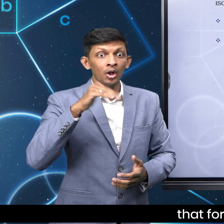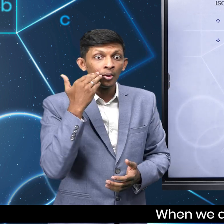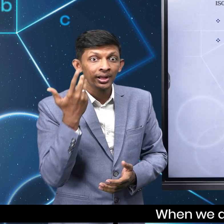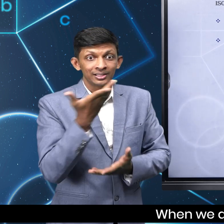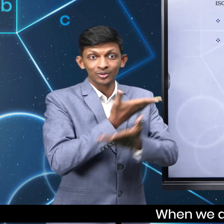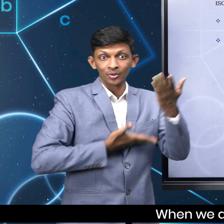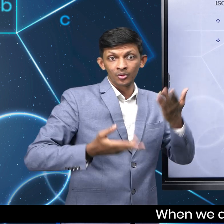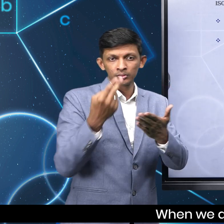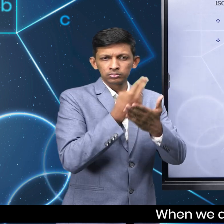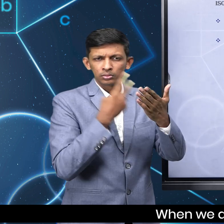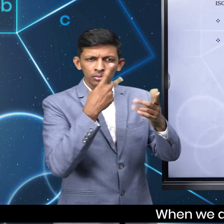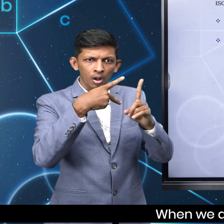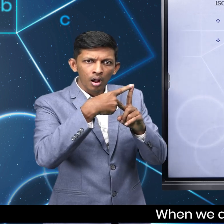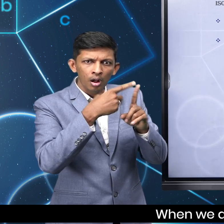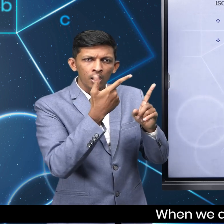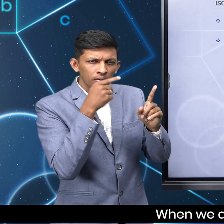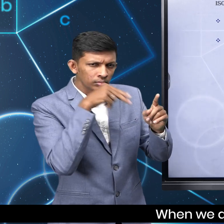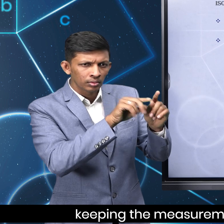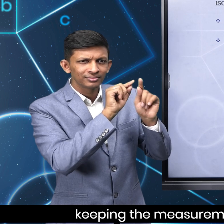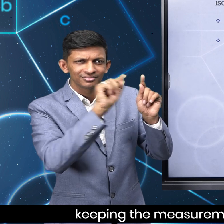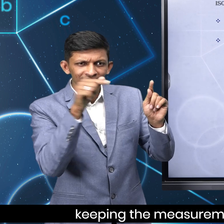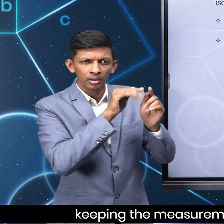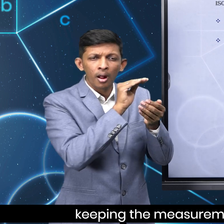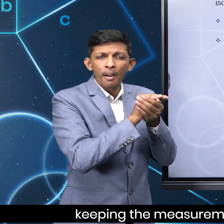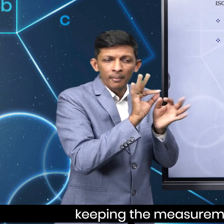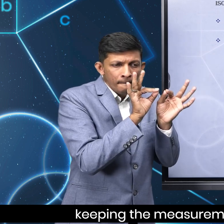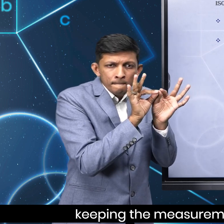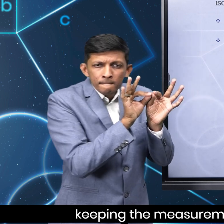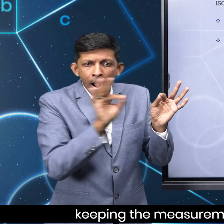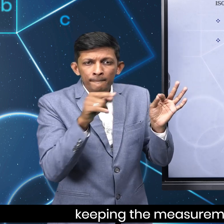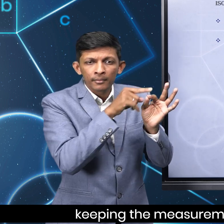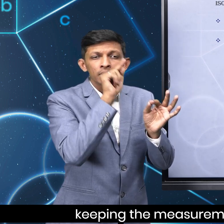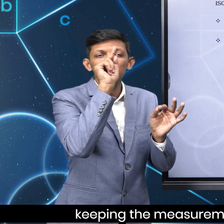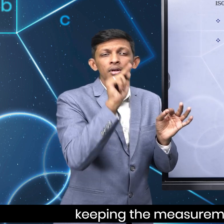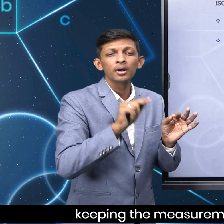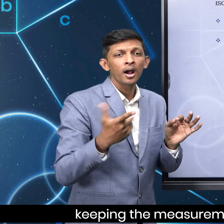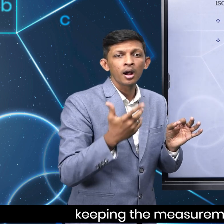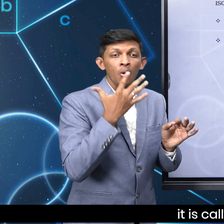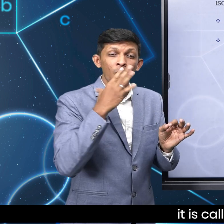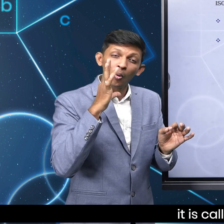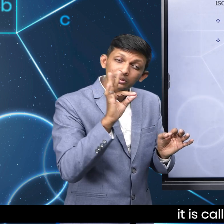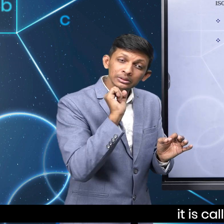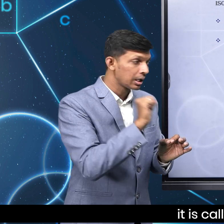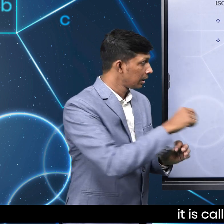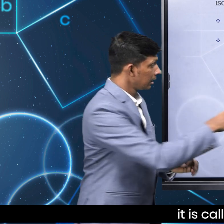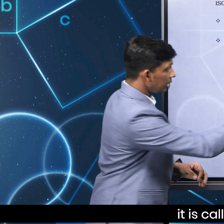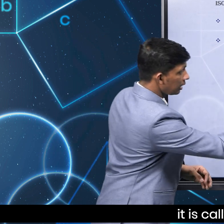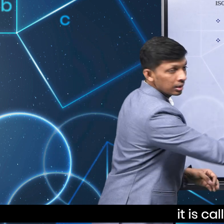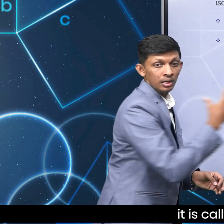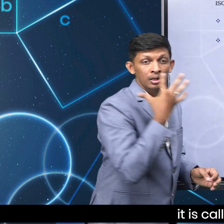When we draw a shape on this sheet, keeping the measurements proportional to the original object, it is called an isometric